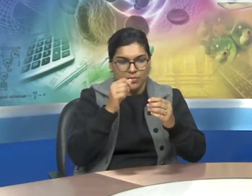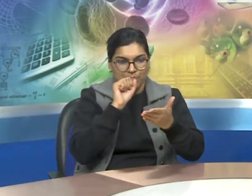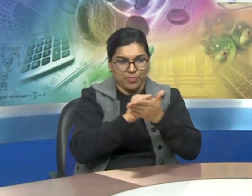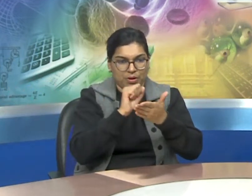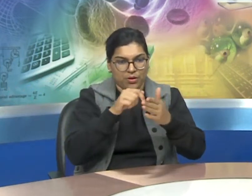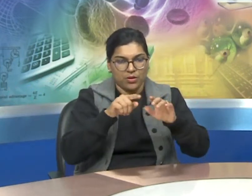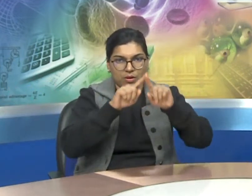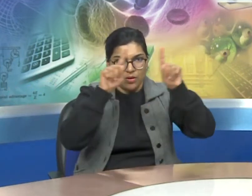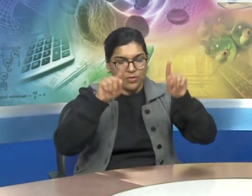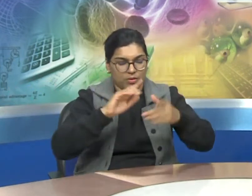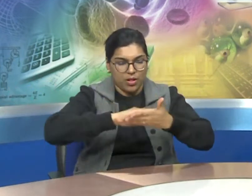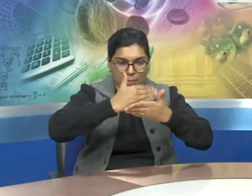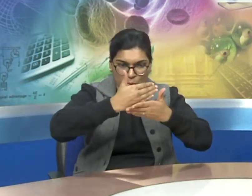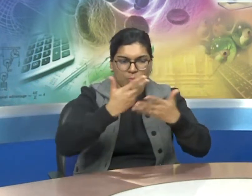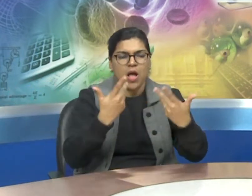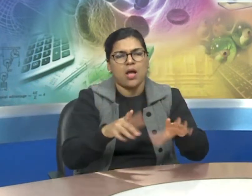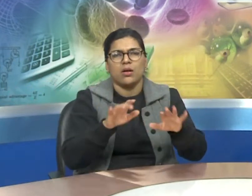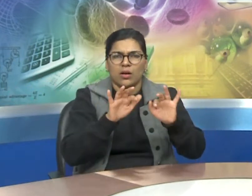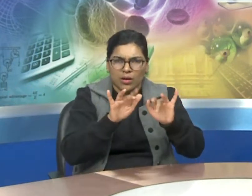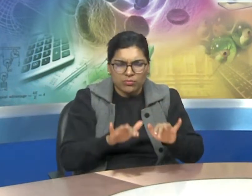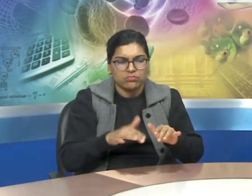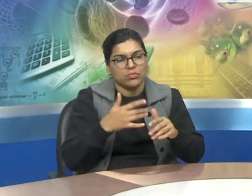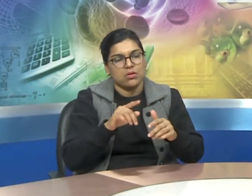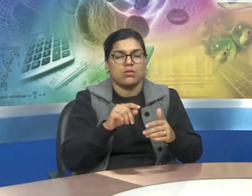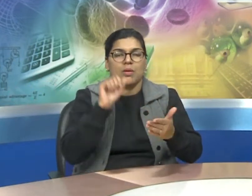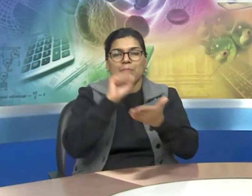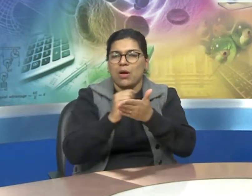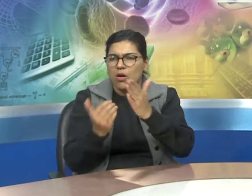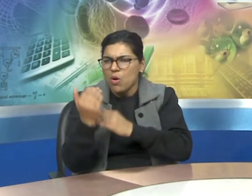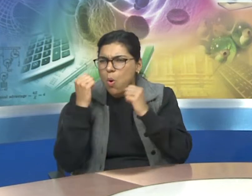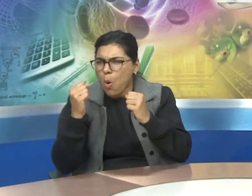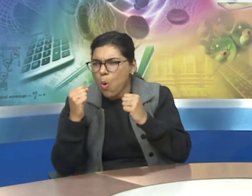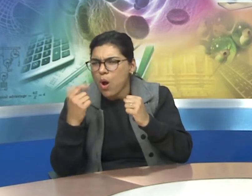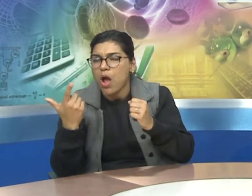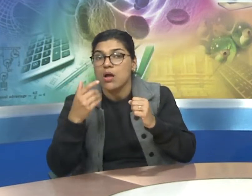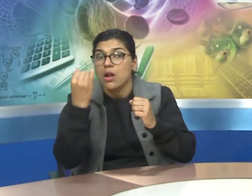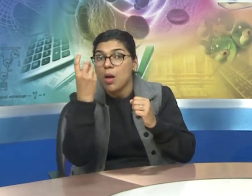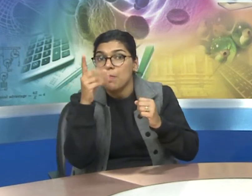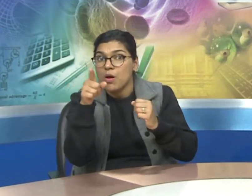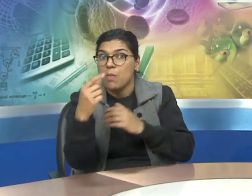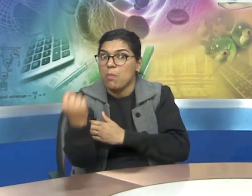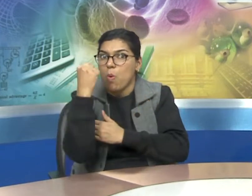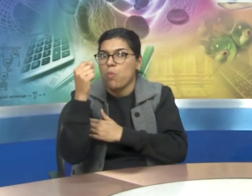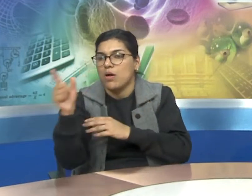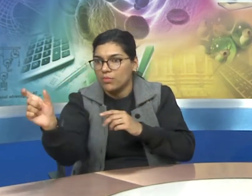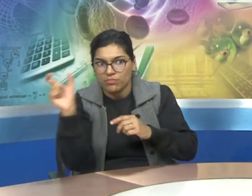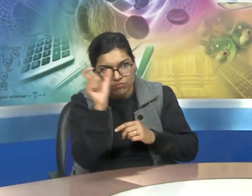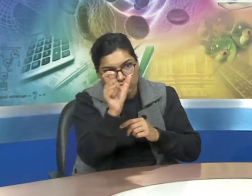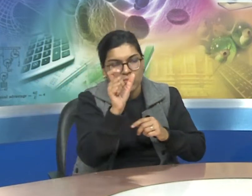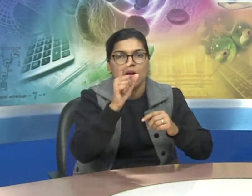It is very easy. First, you need to prepare your content. Then